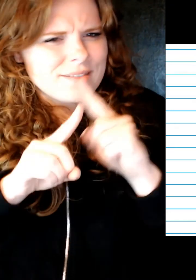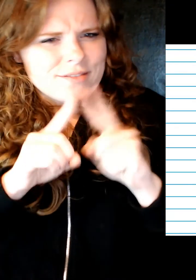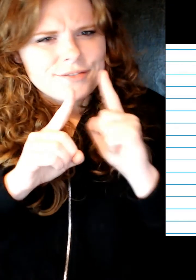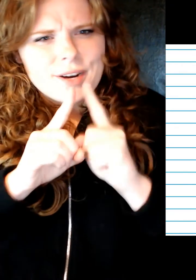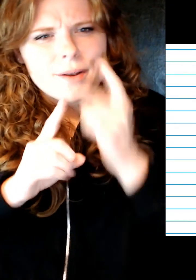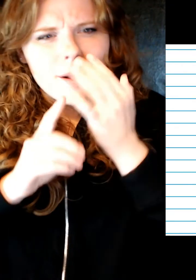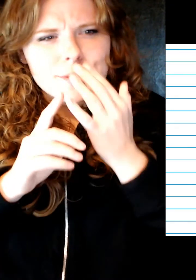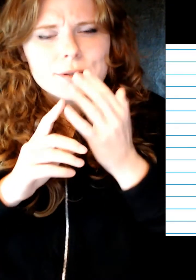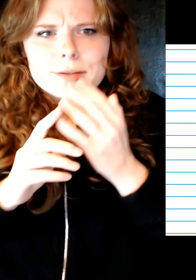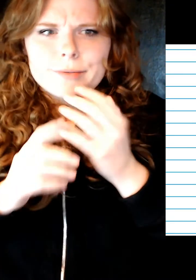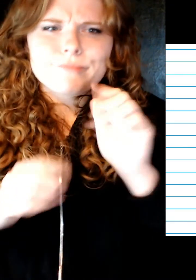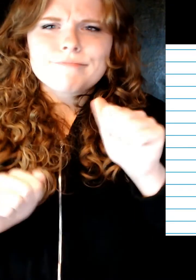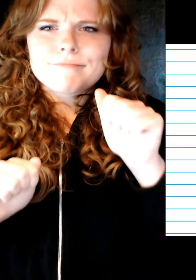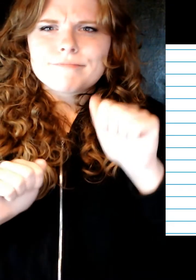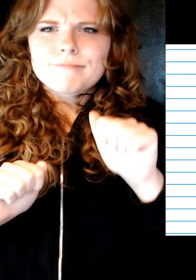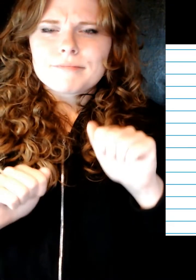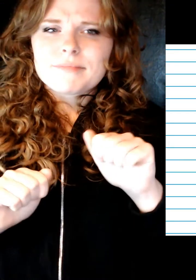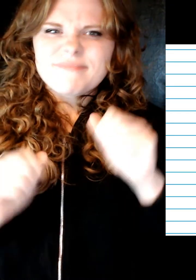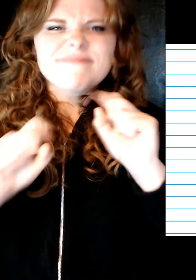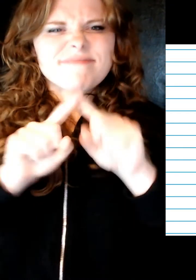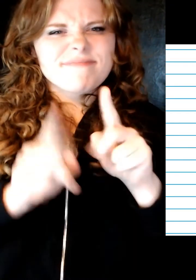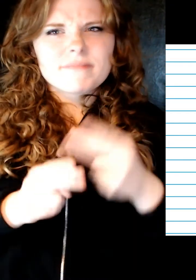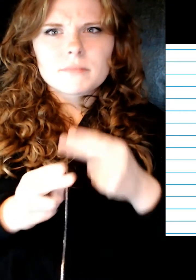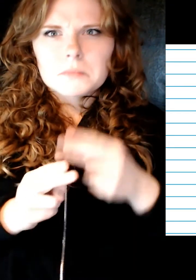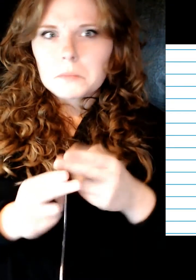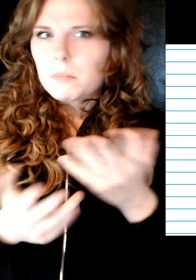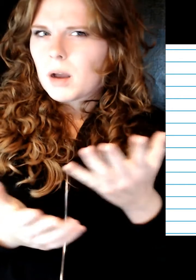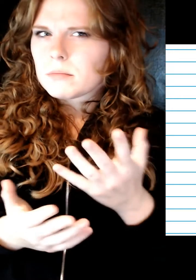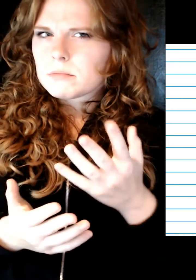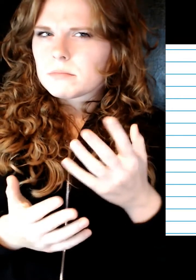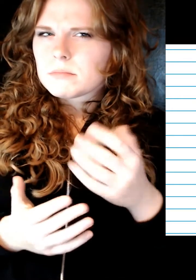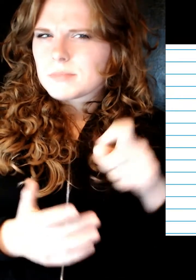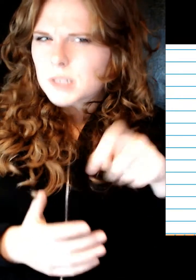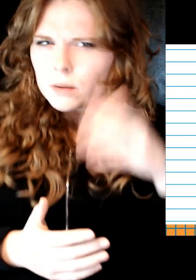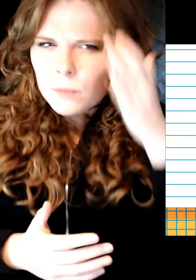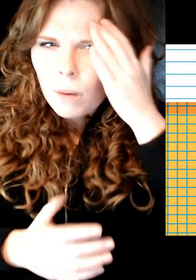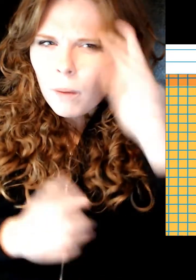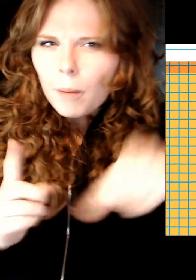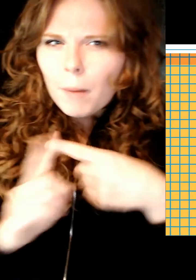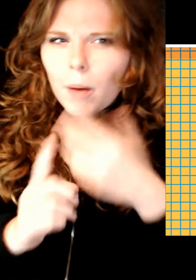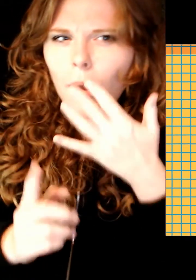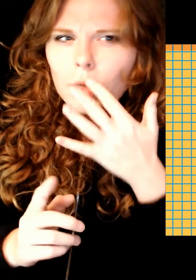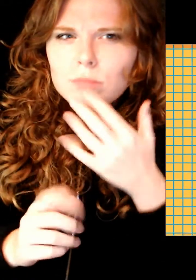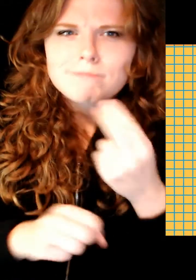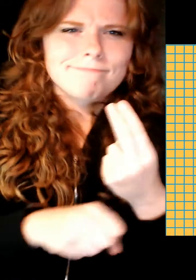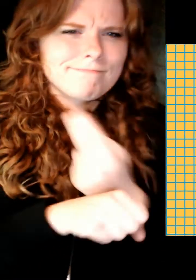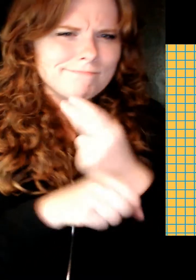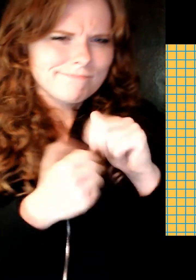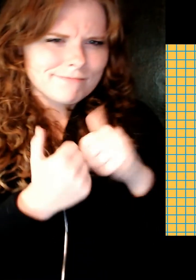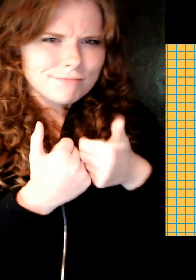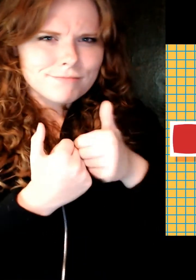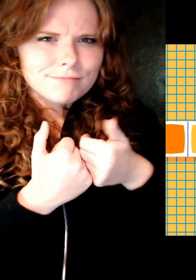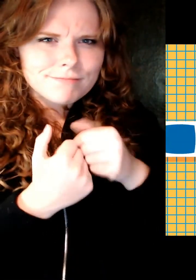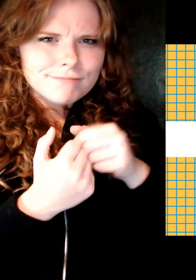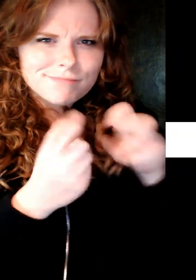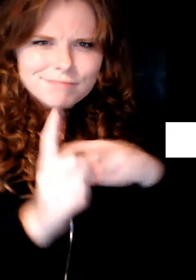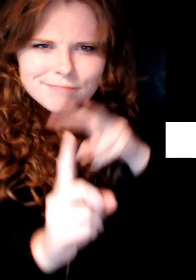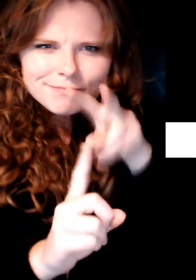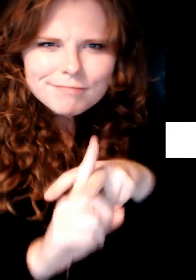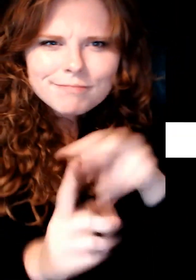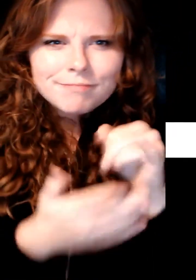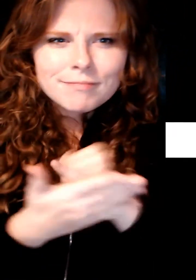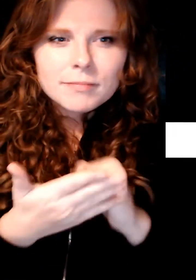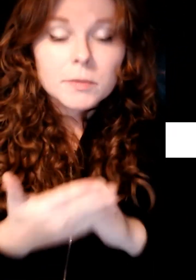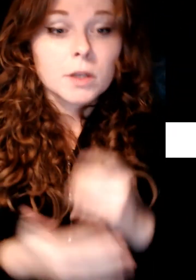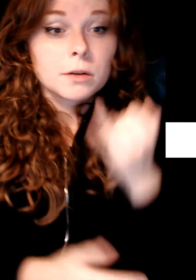your head. But what do we need to know about color? How do we use color when it comes to art? When light